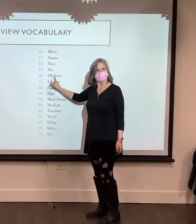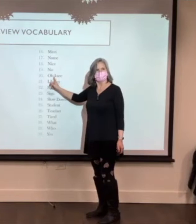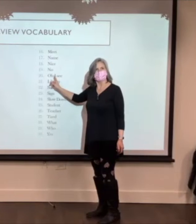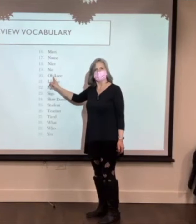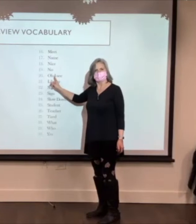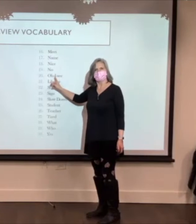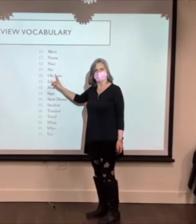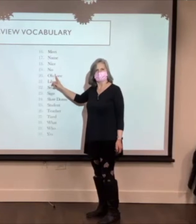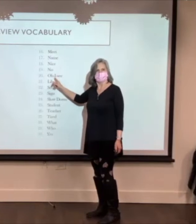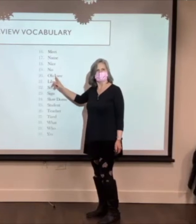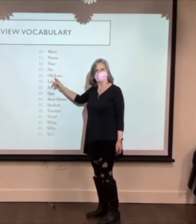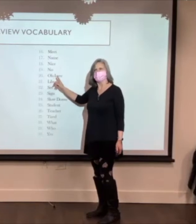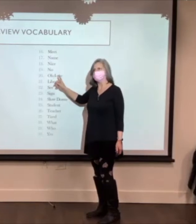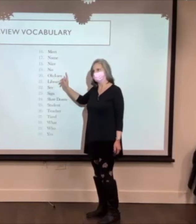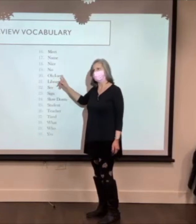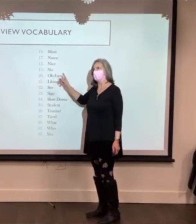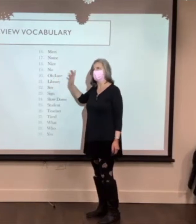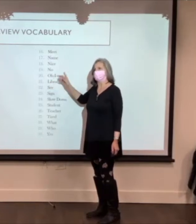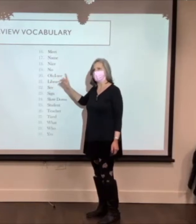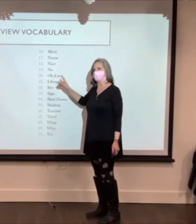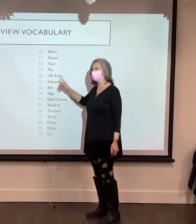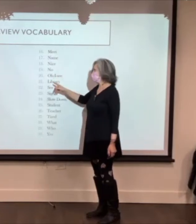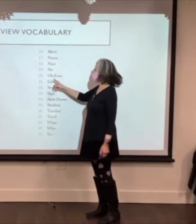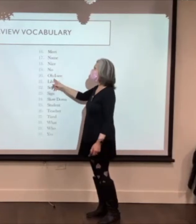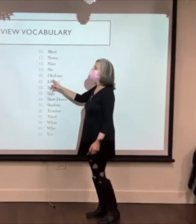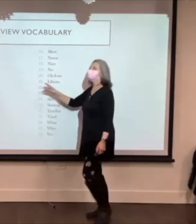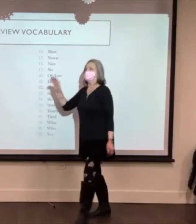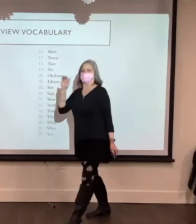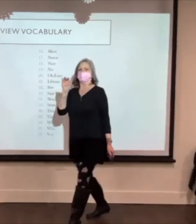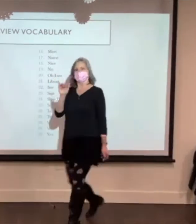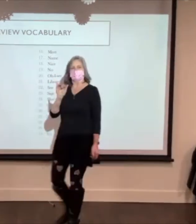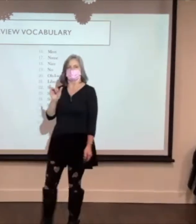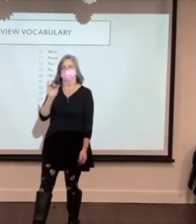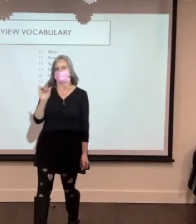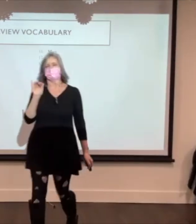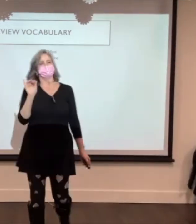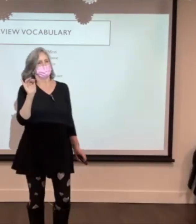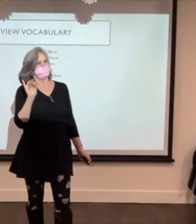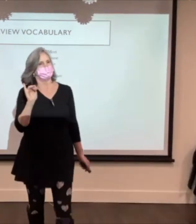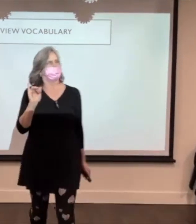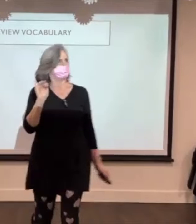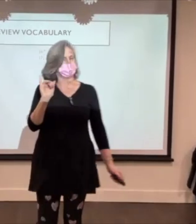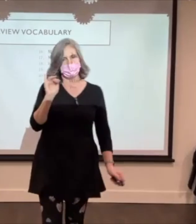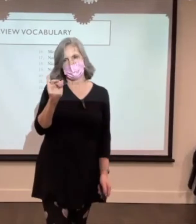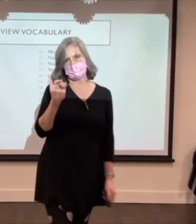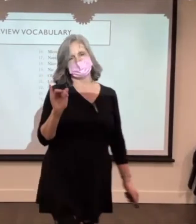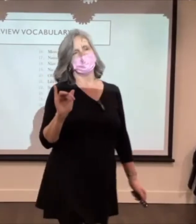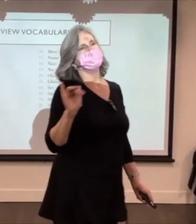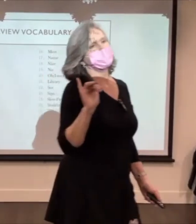really one of the most important signs. That's why I just remembered why I missed it. So this is a very, very important sign in ASL. It means,